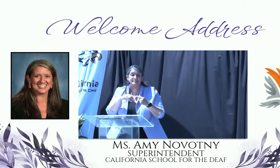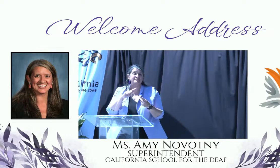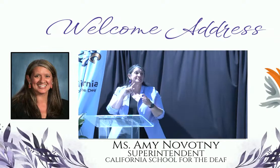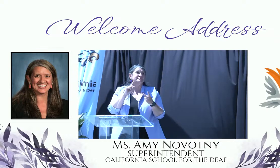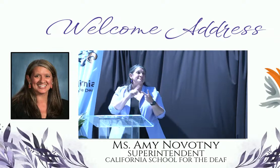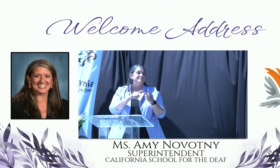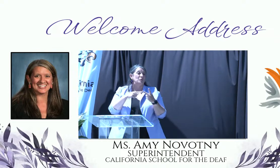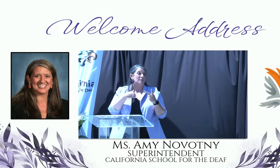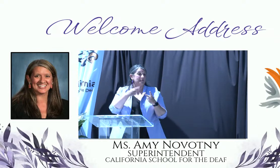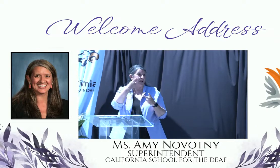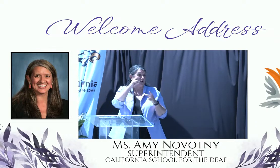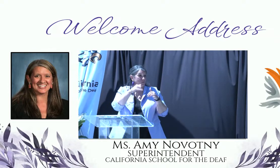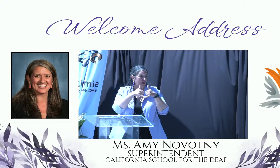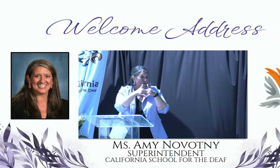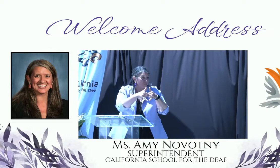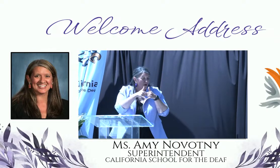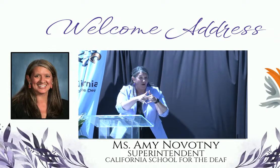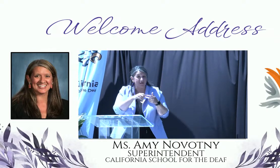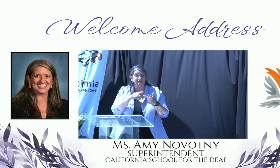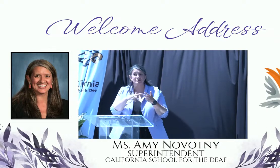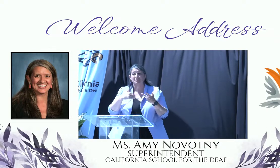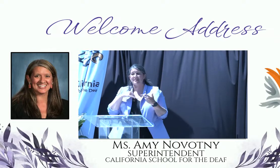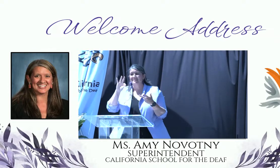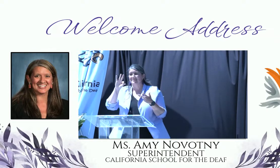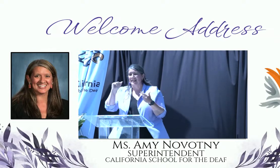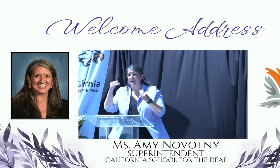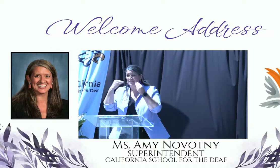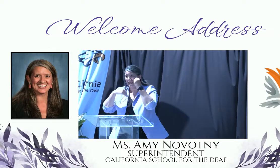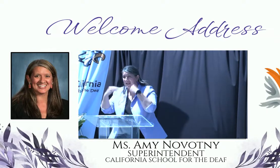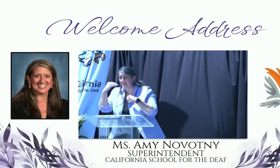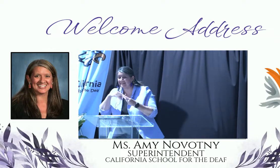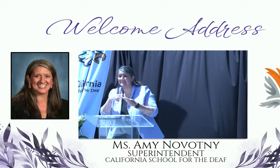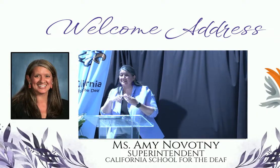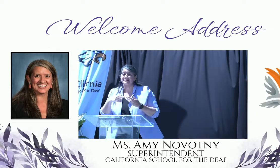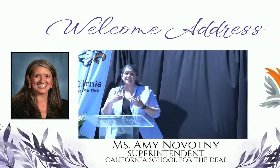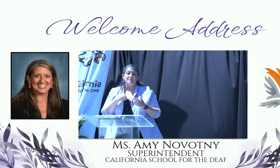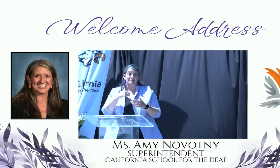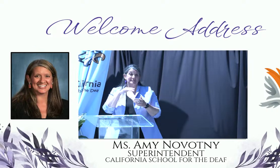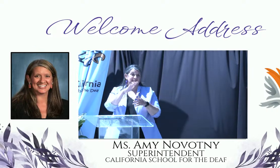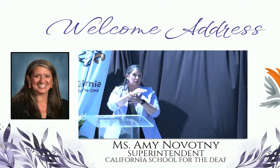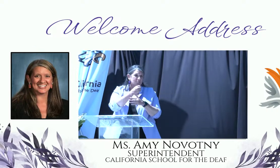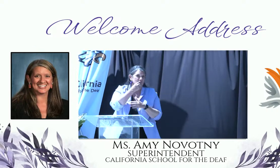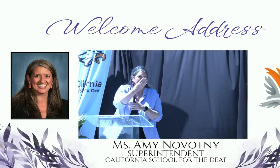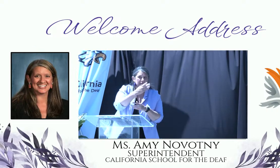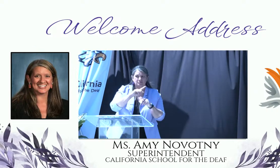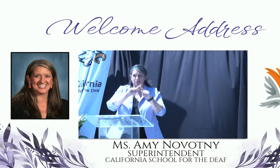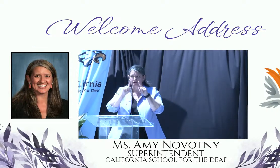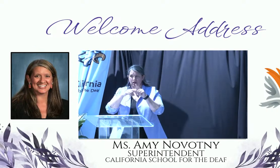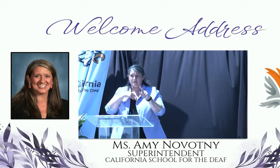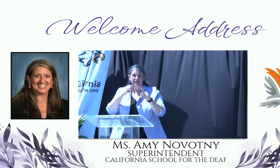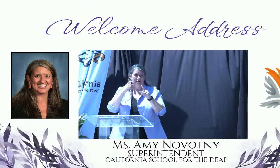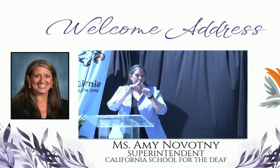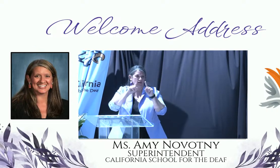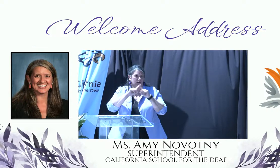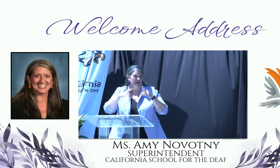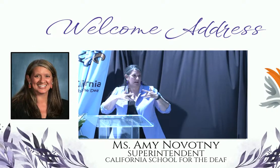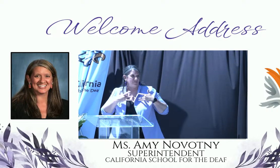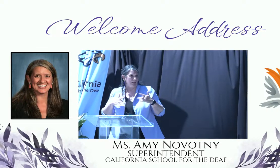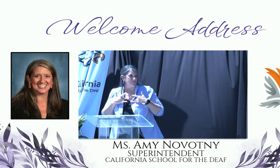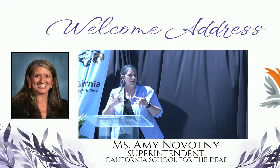had the senior banquet, we had the high school awards ceremonies, with the FAA banquet, we had the morning brunch,